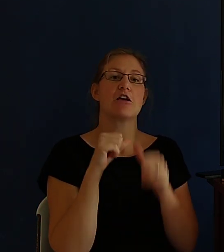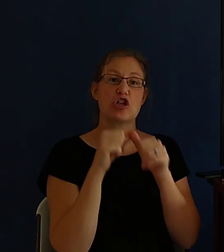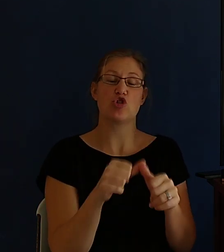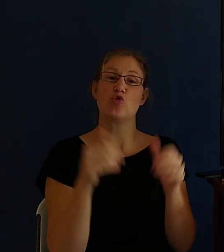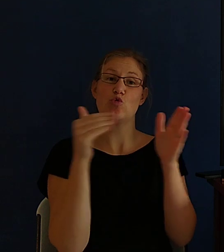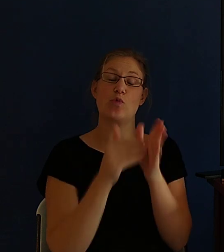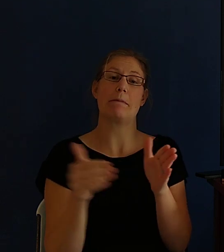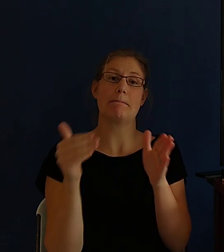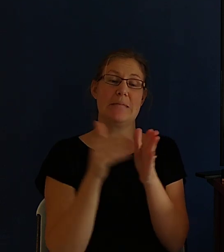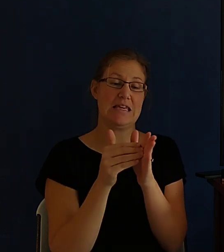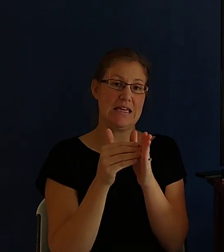same